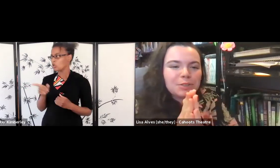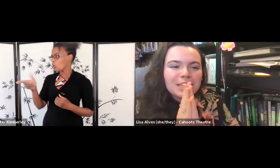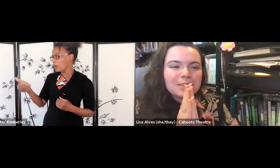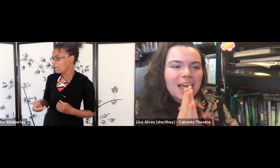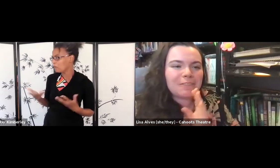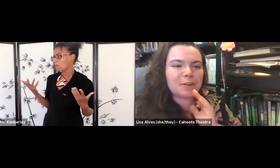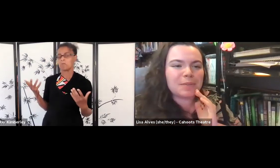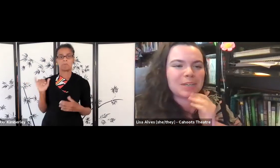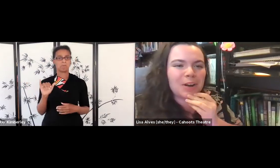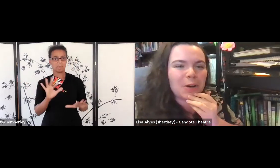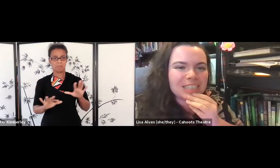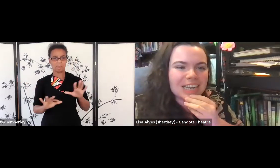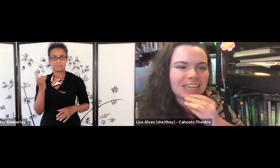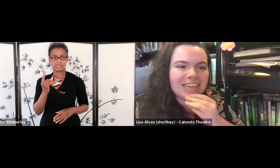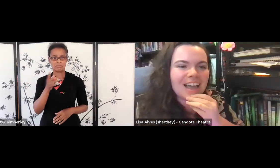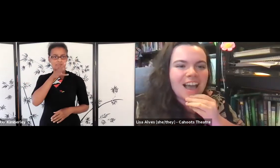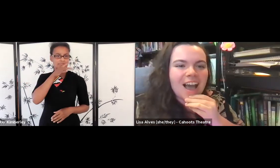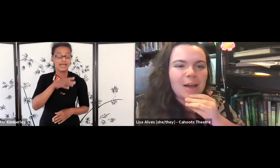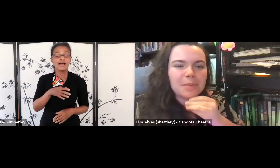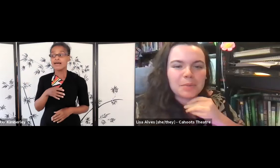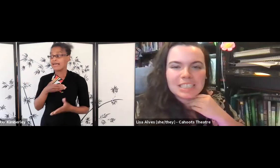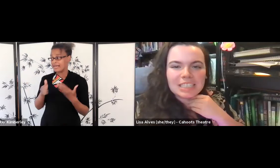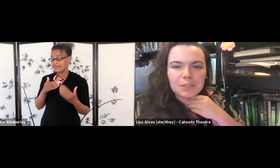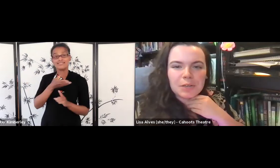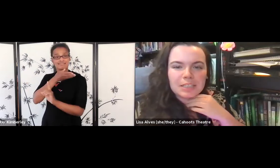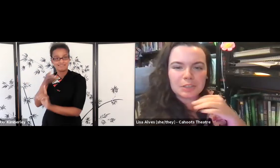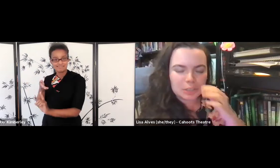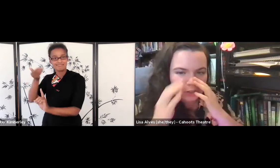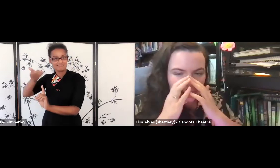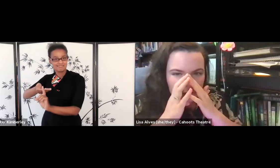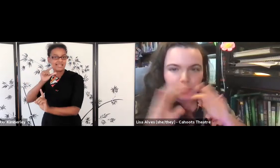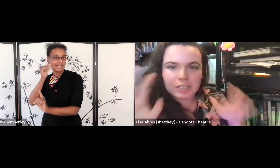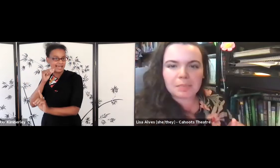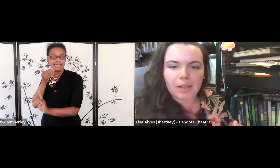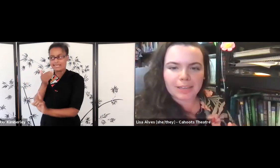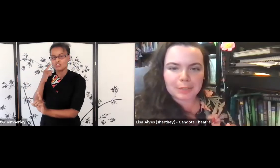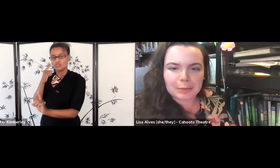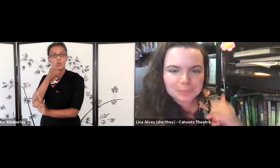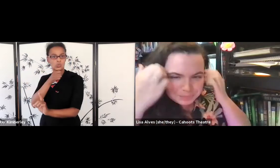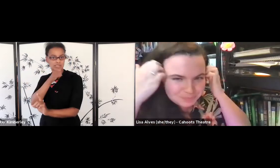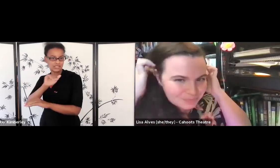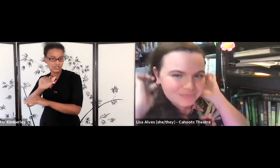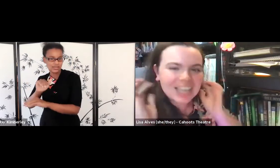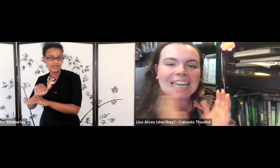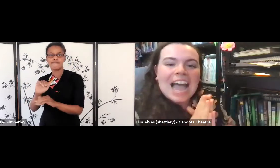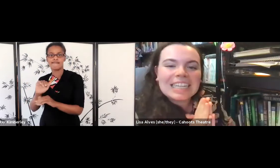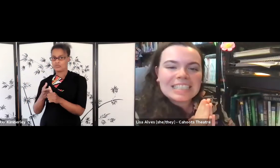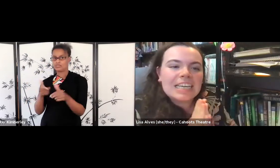Thank you, Kat, for being our host today. I'm going to give you a little introduction before I spotlight you. Kat is